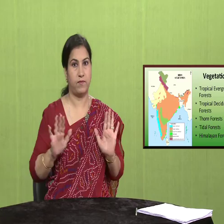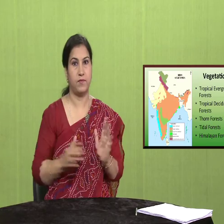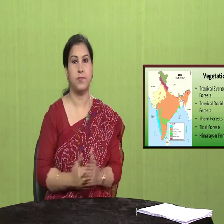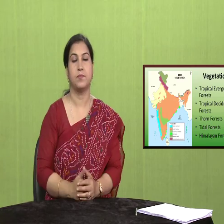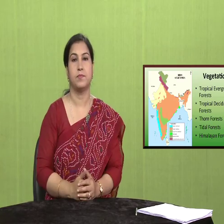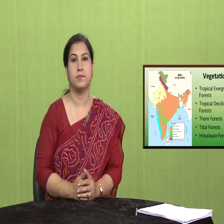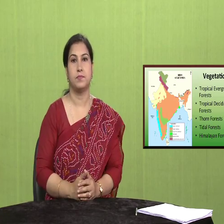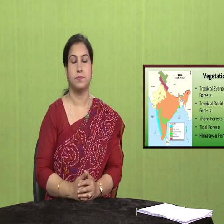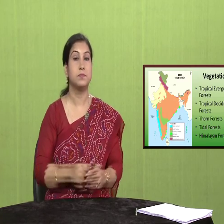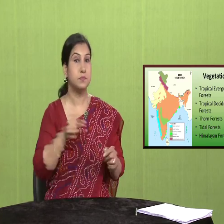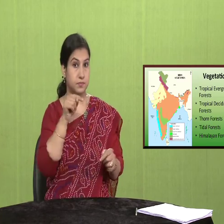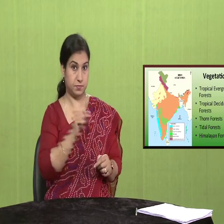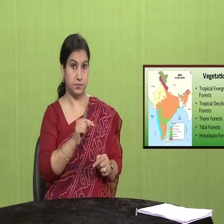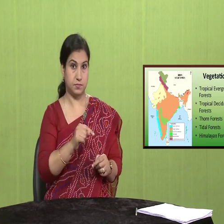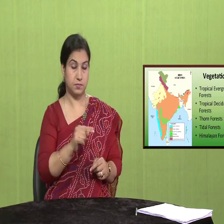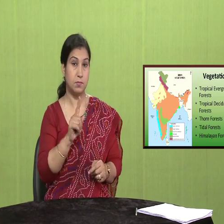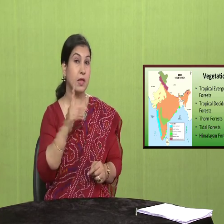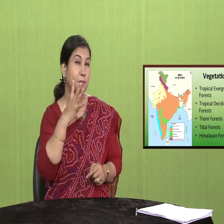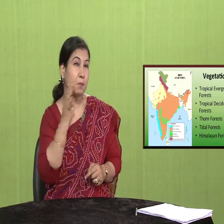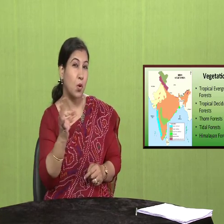One of the important component of